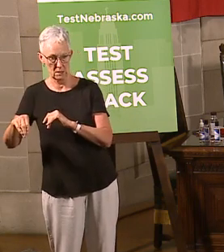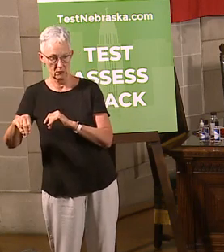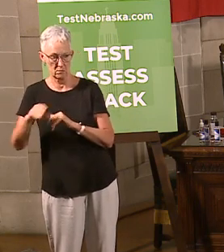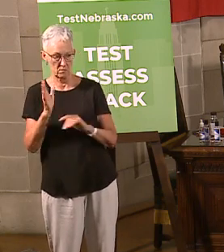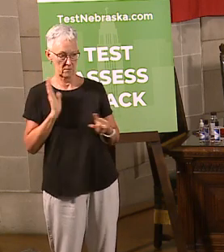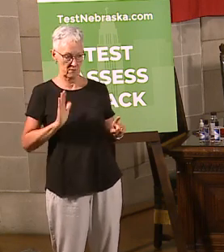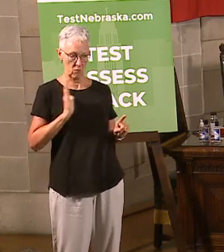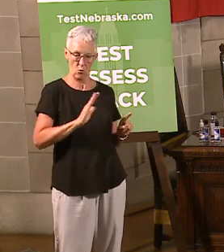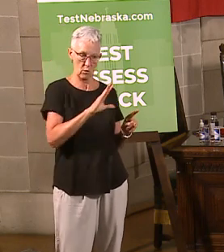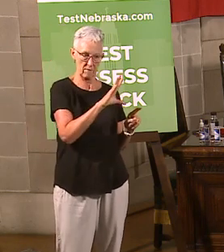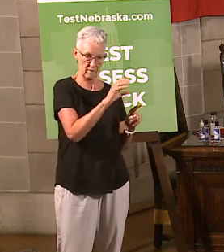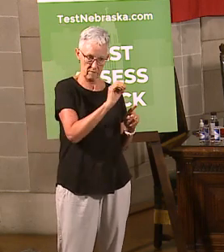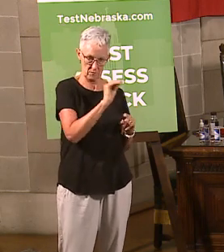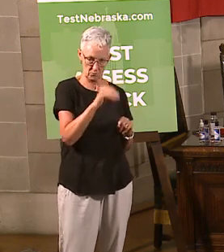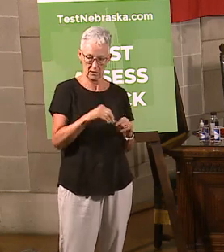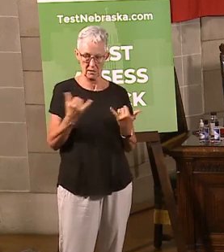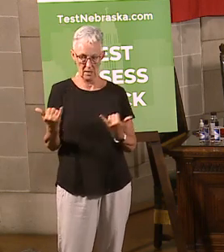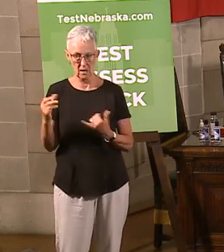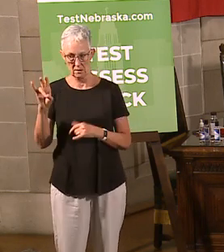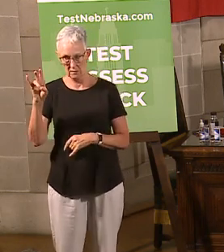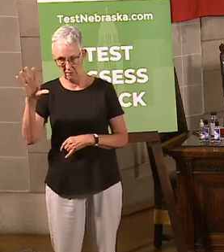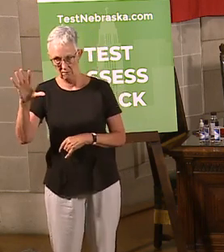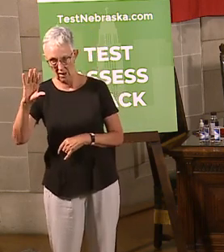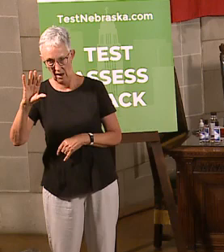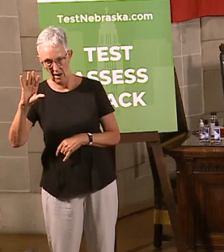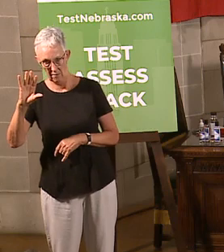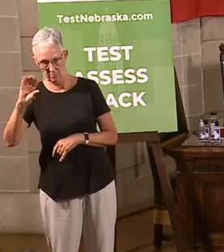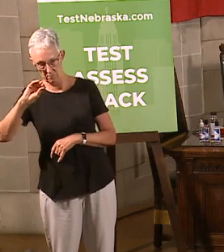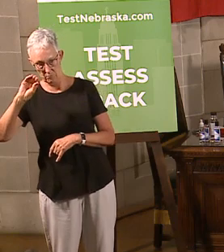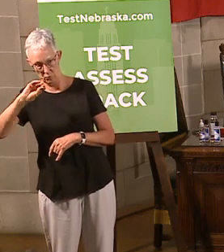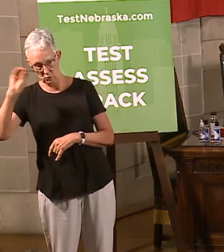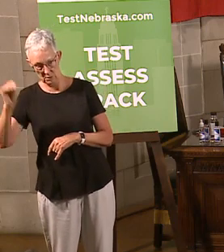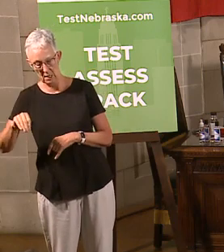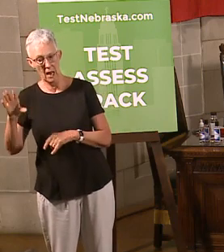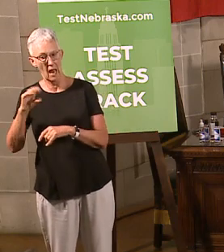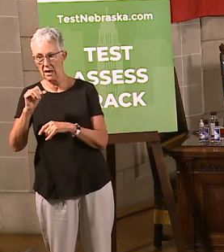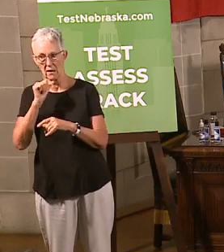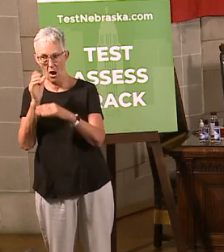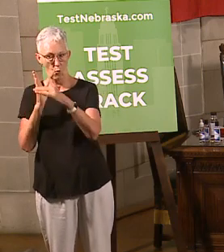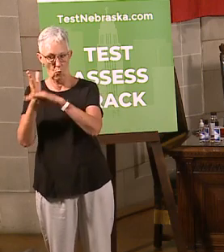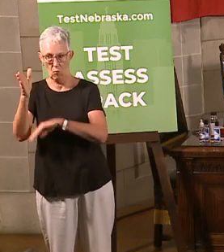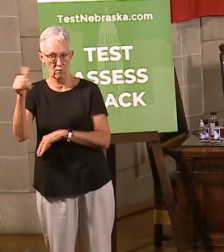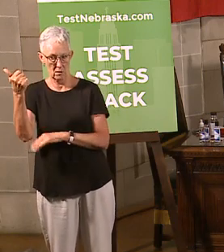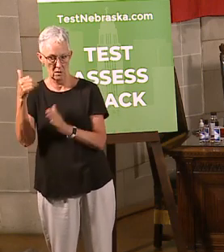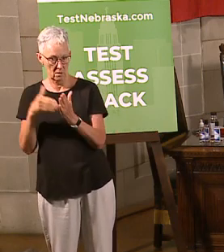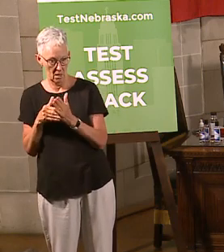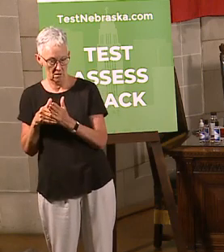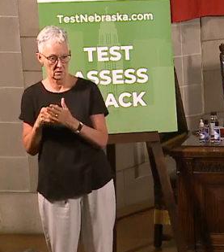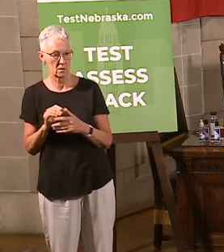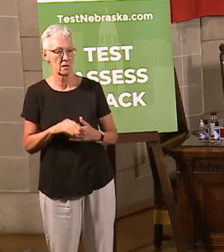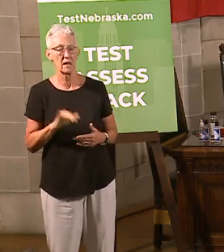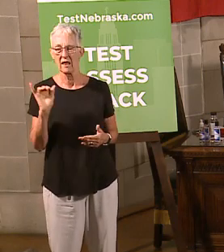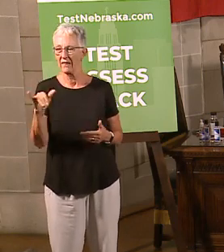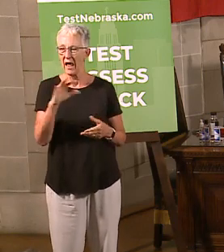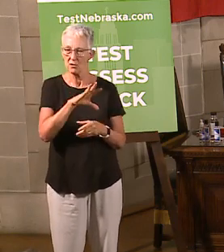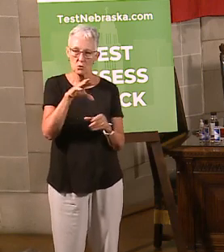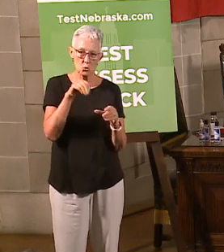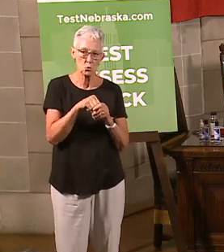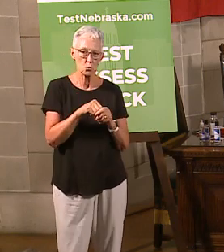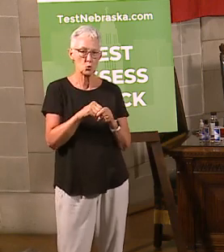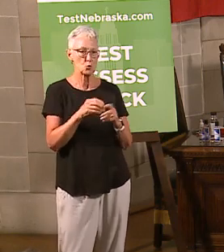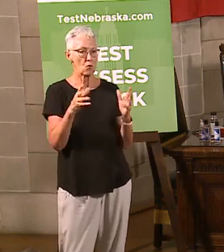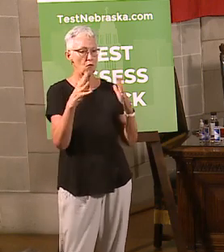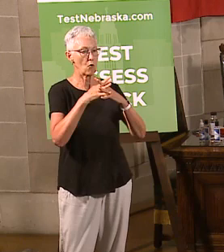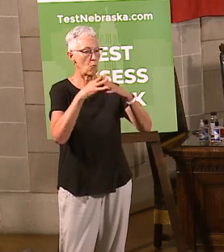again, not to exceed 10,000. Indoor and outdoor arenas include indoor-outdoor auctions, arenas, stadiums,